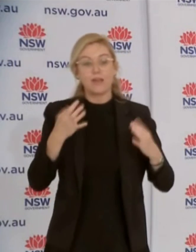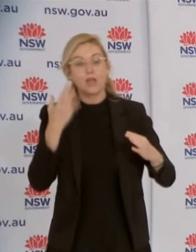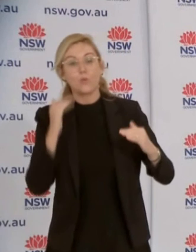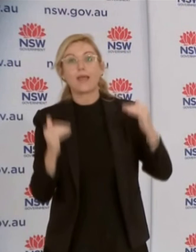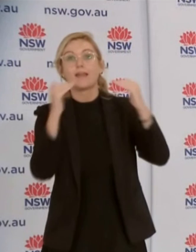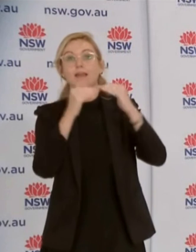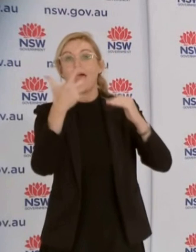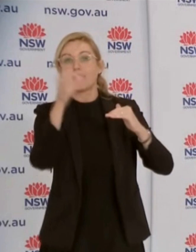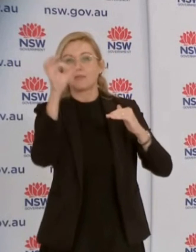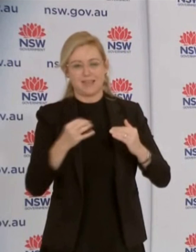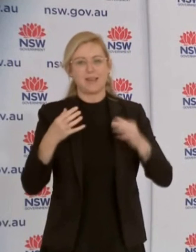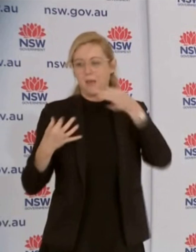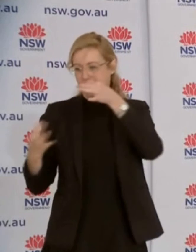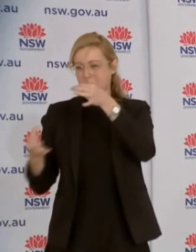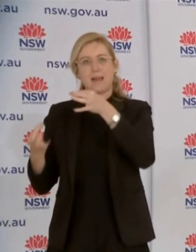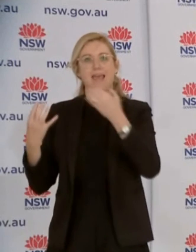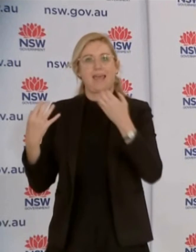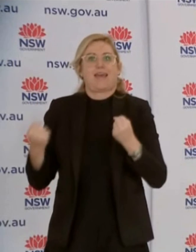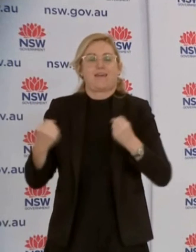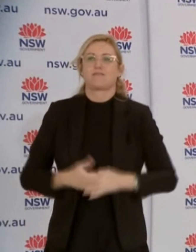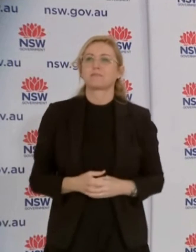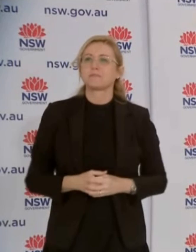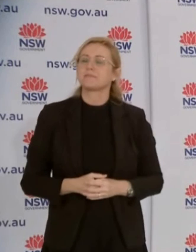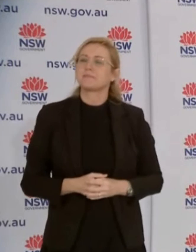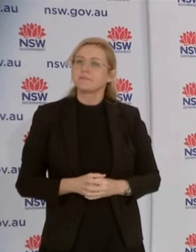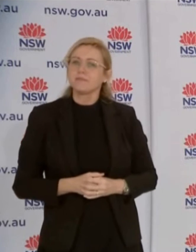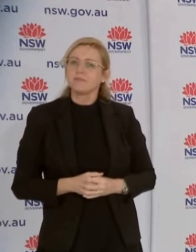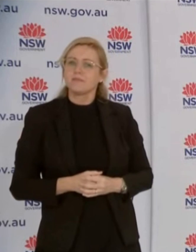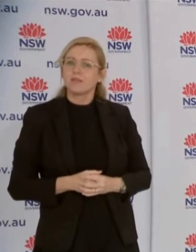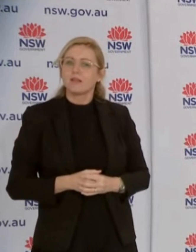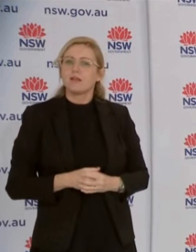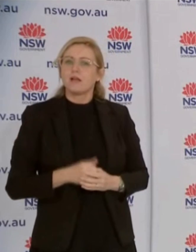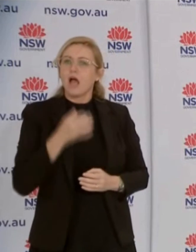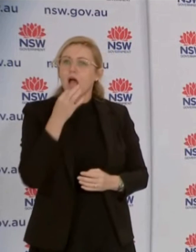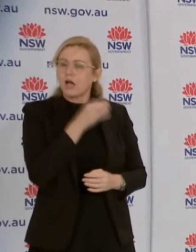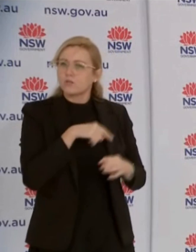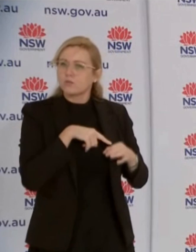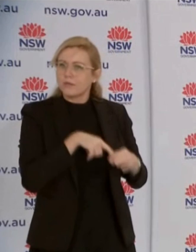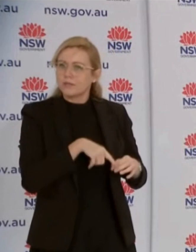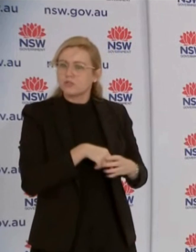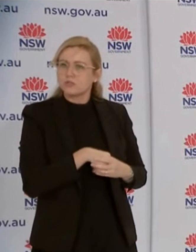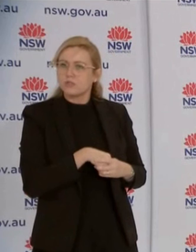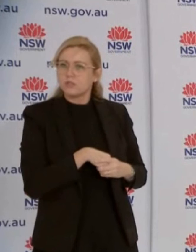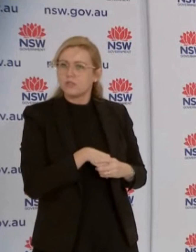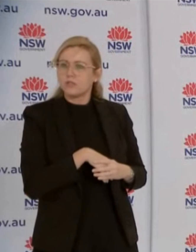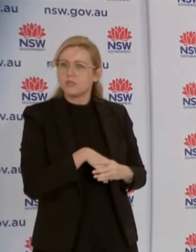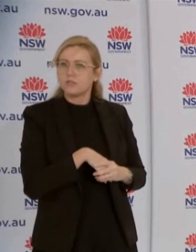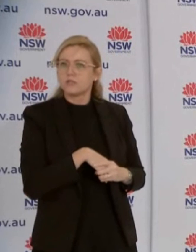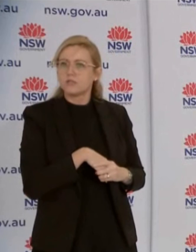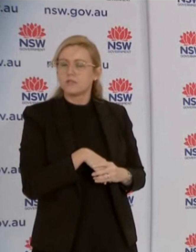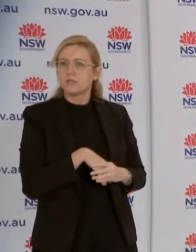Last question. Just on the borders, sorry, Premier, because there is still a situation where Victoria is going to reach their vaccine